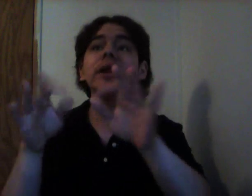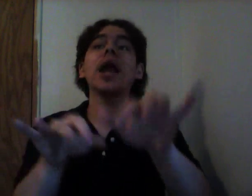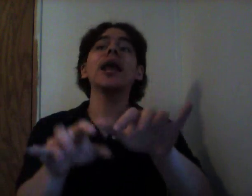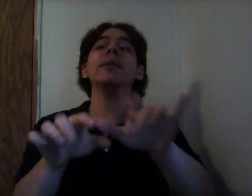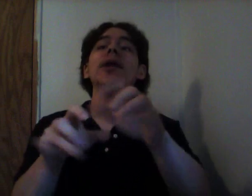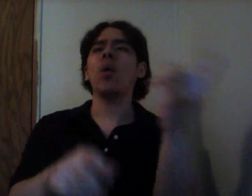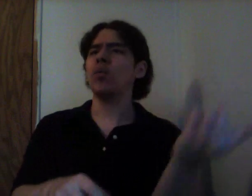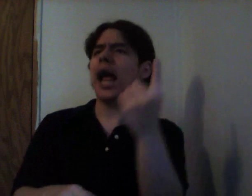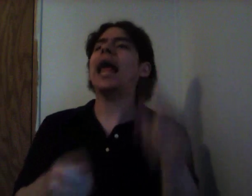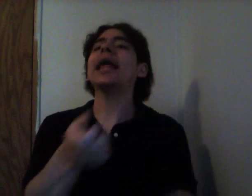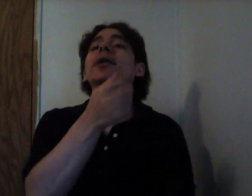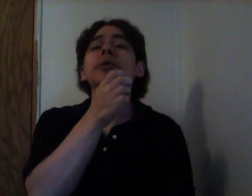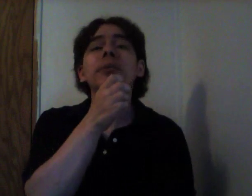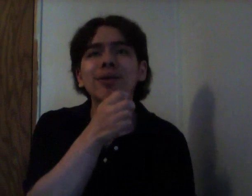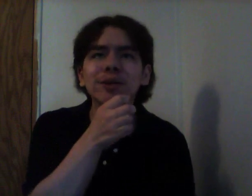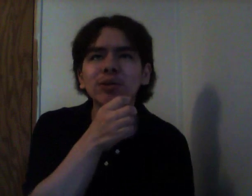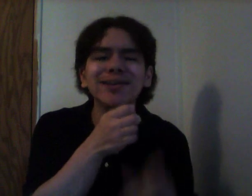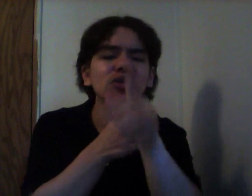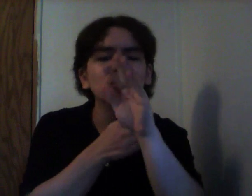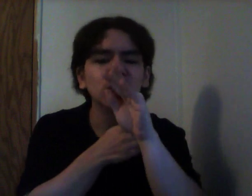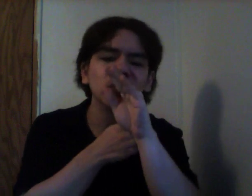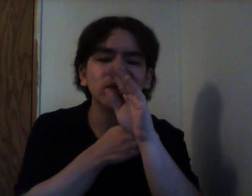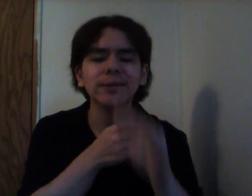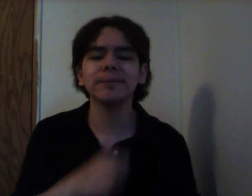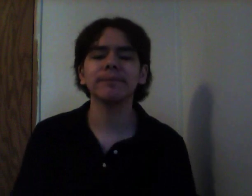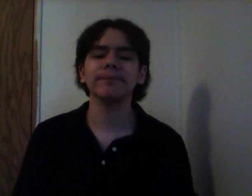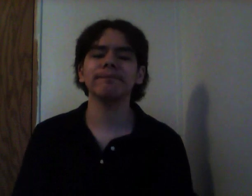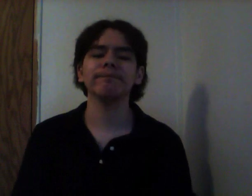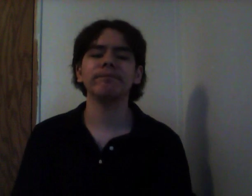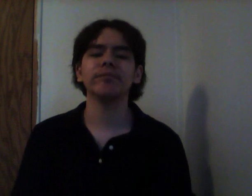try to speak it out. So I'll give that a whirl. I'm going to hold this button down.